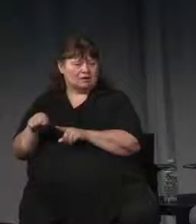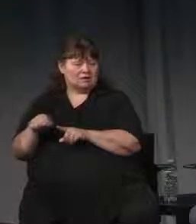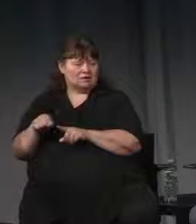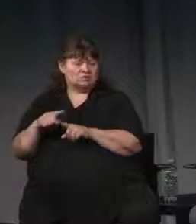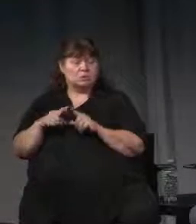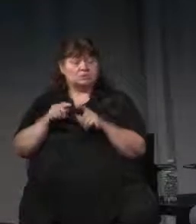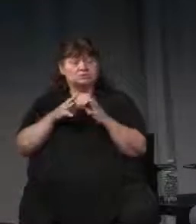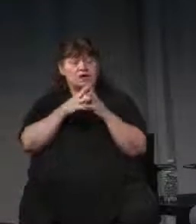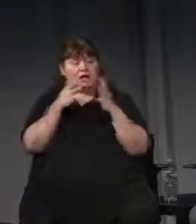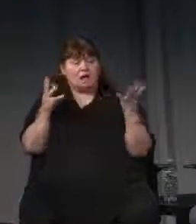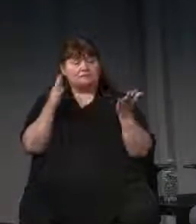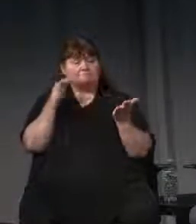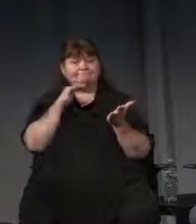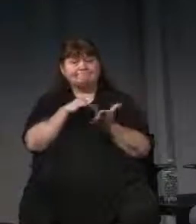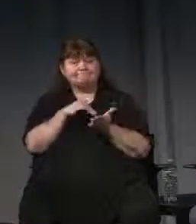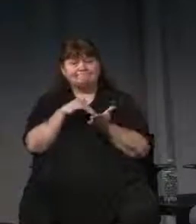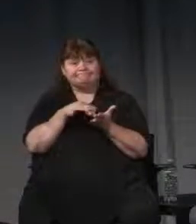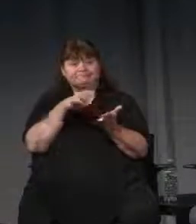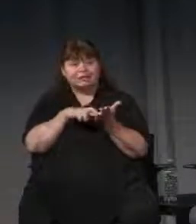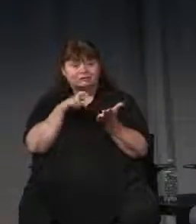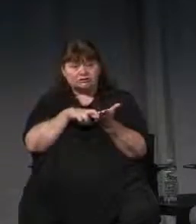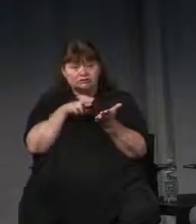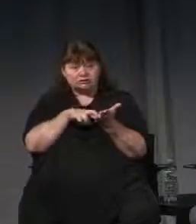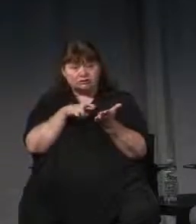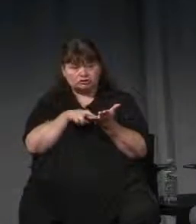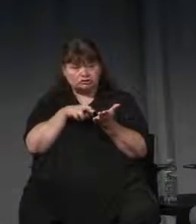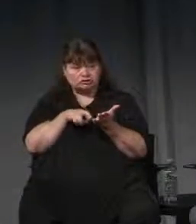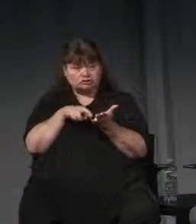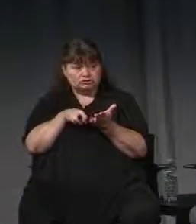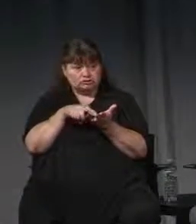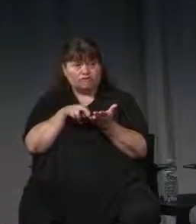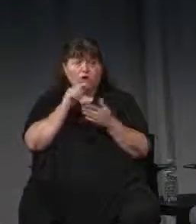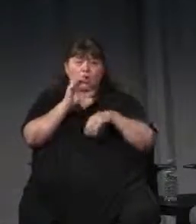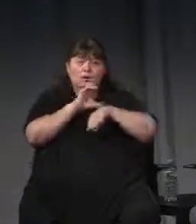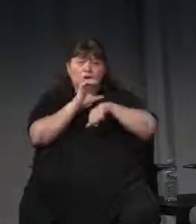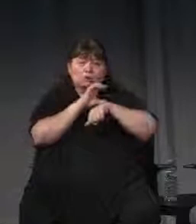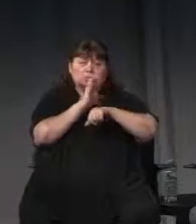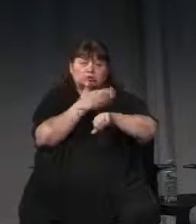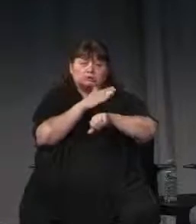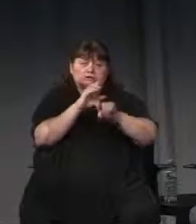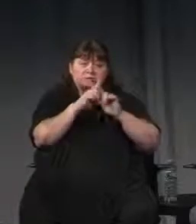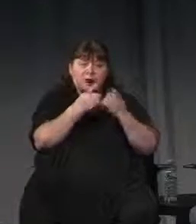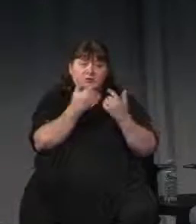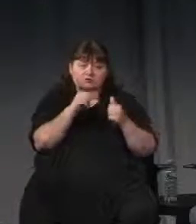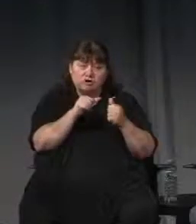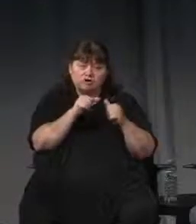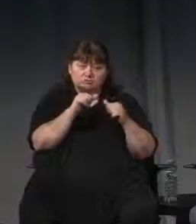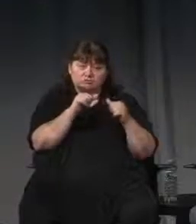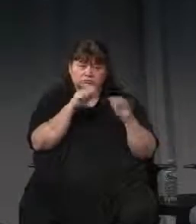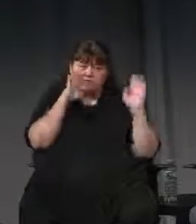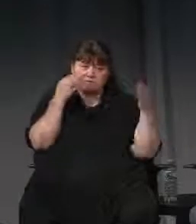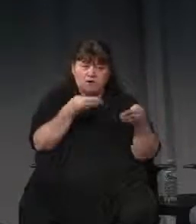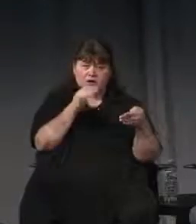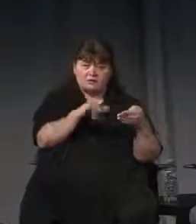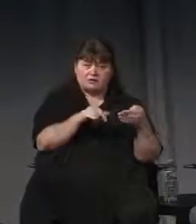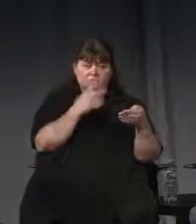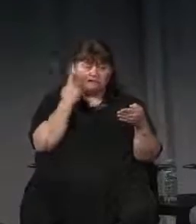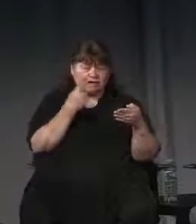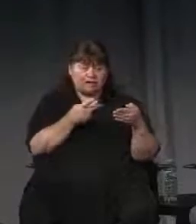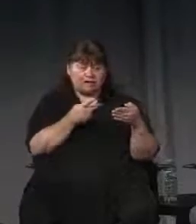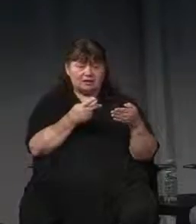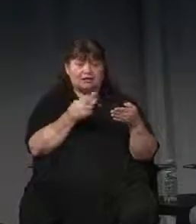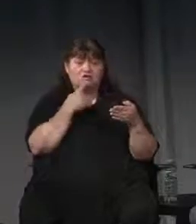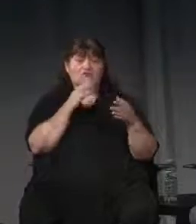of interesting studies often in computer music departments that have tried to look at things like that and showing that for instance